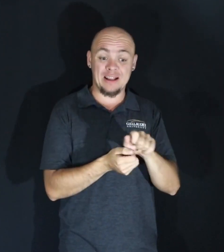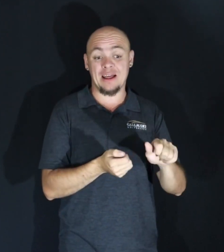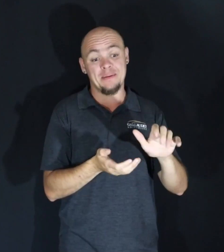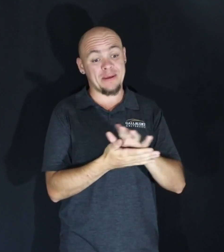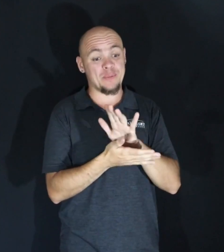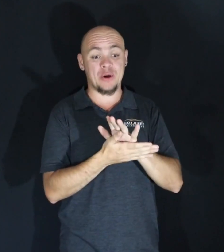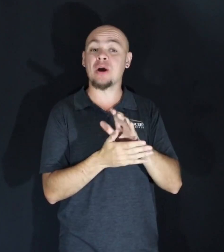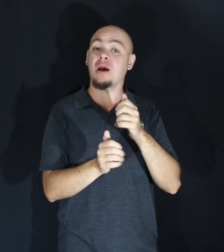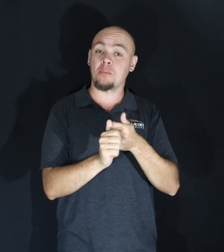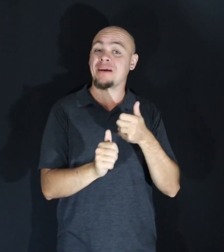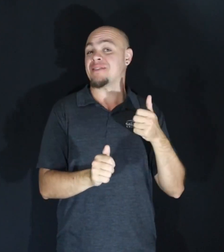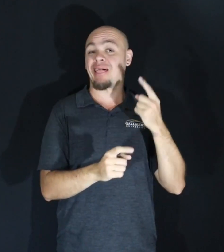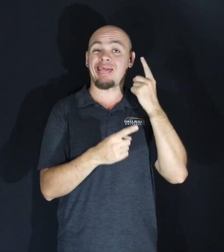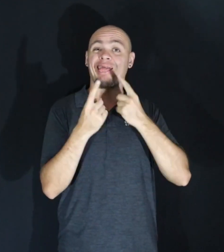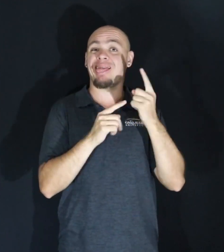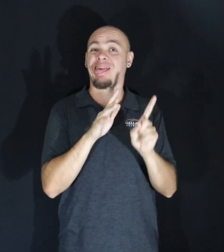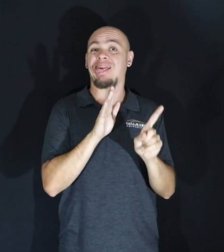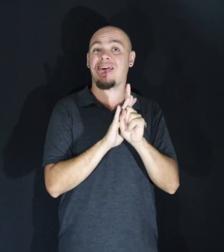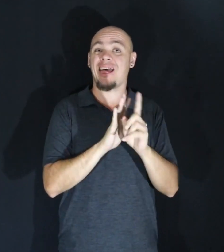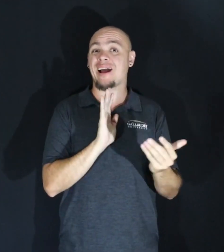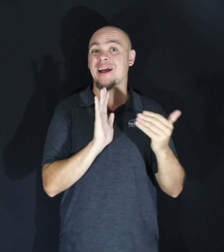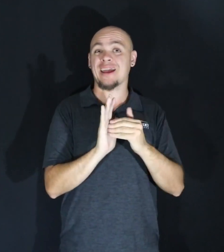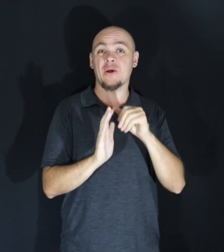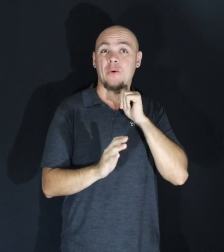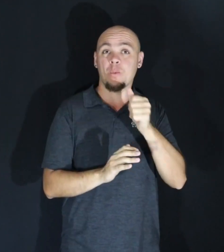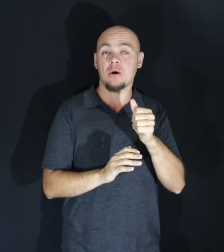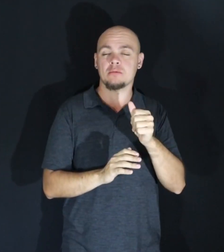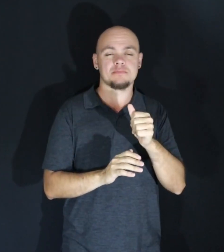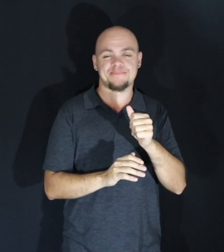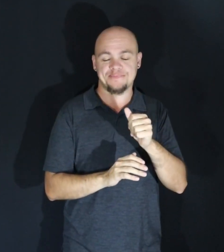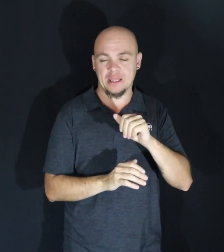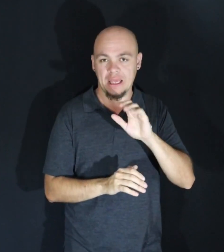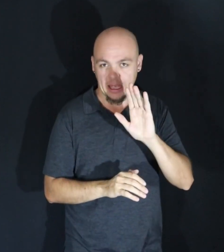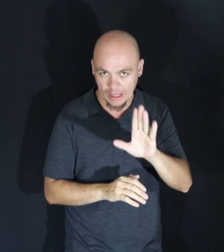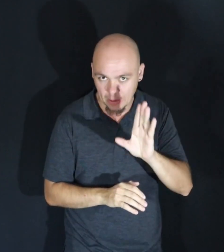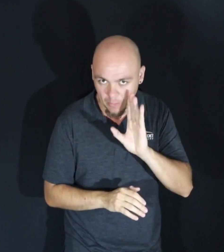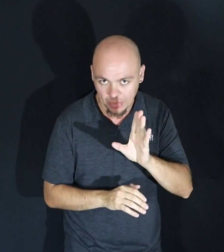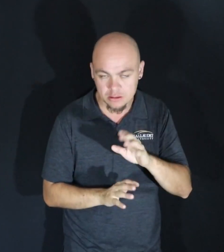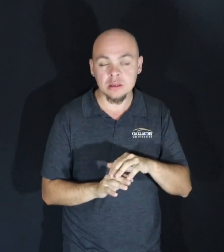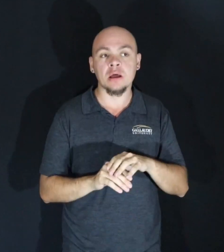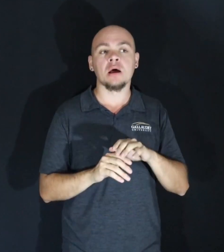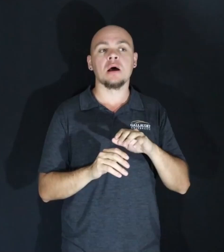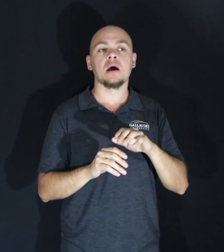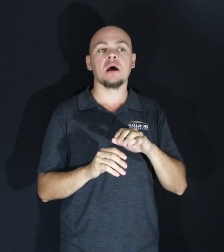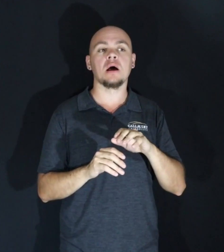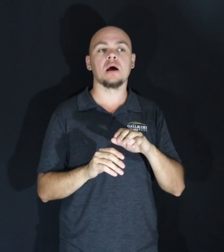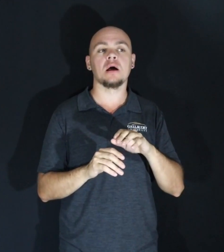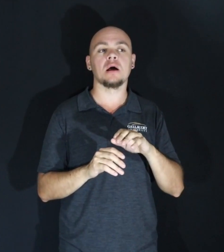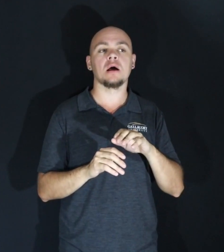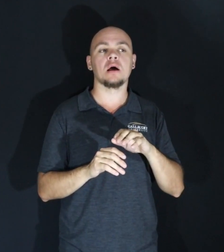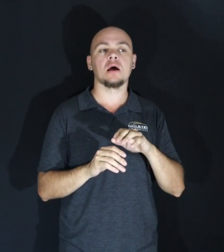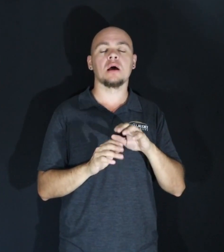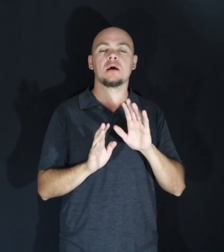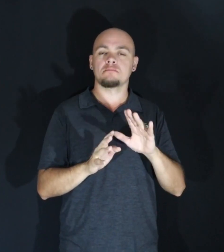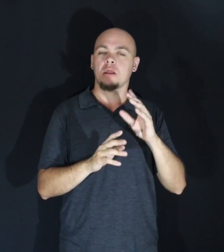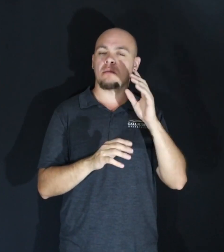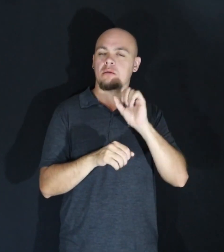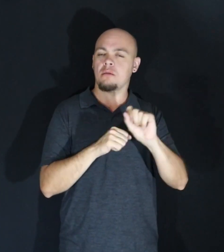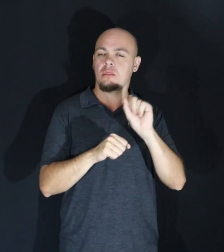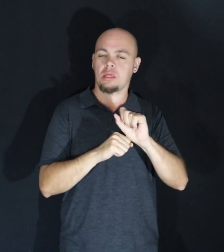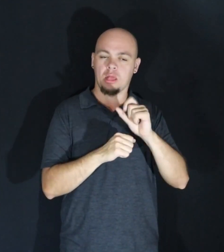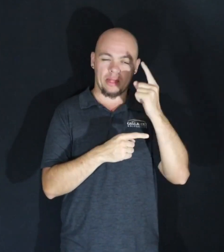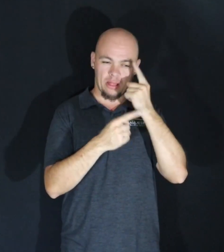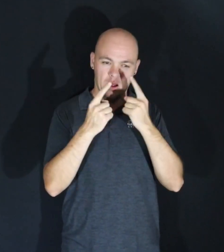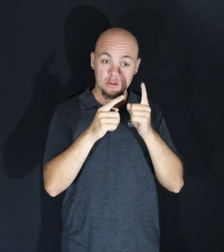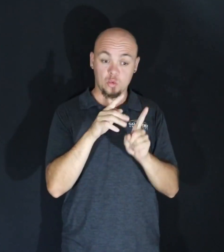paper will prevent you from ever thinking about that situation again. It will not. But because you've done the work, the thoughts will come, but